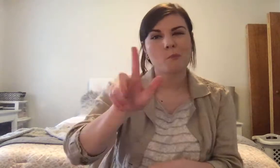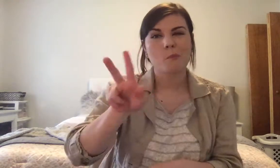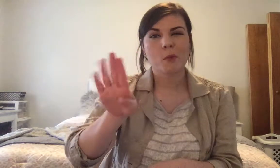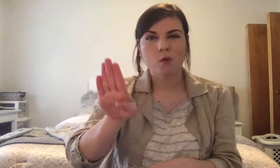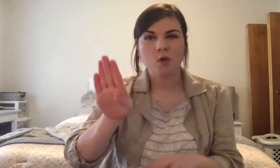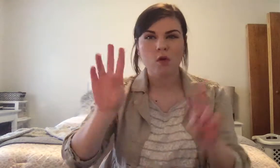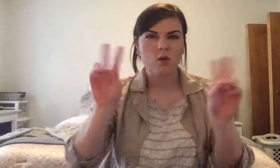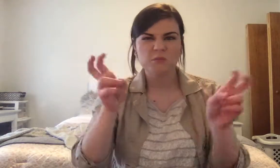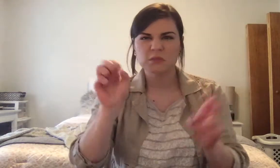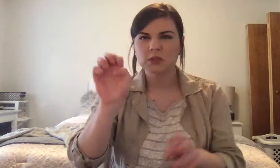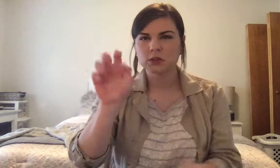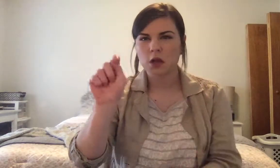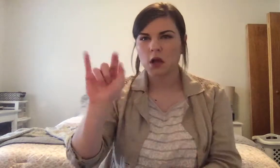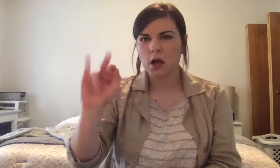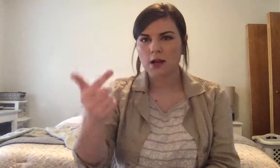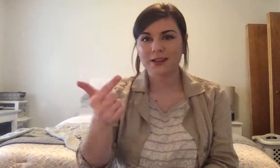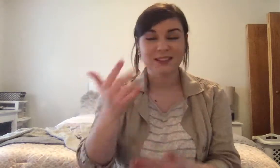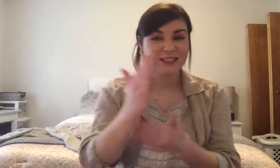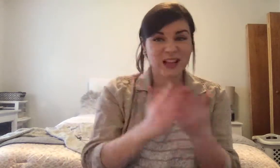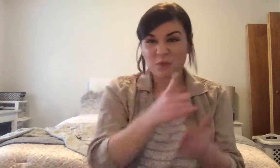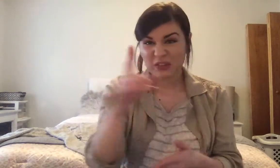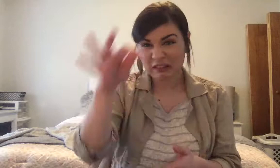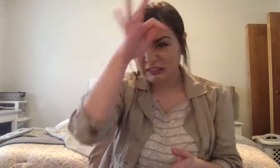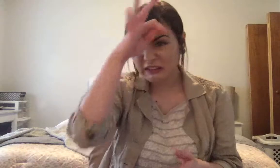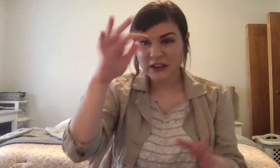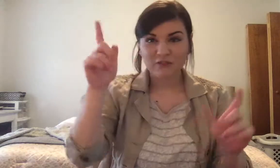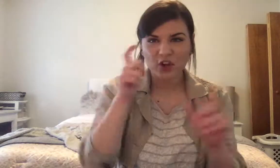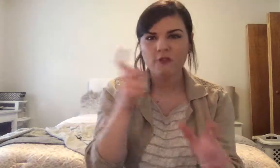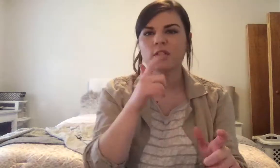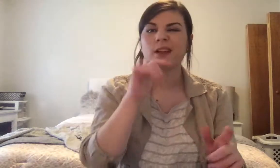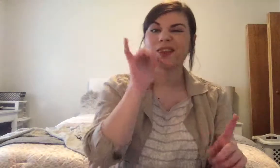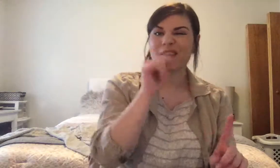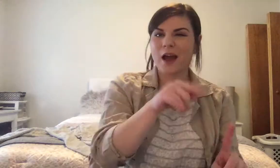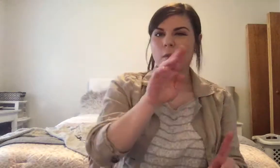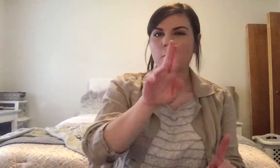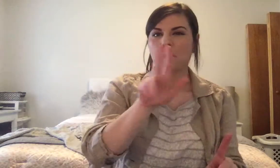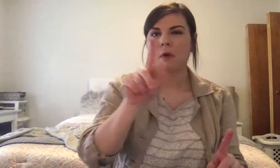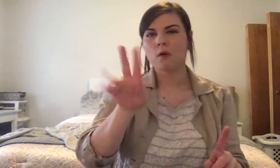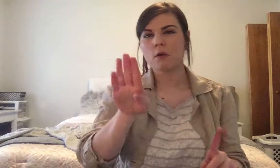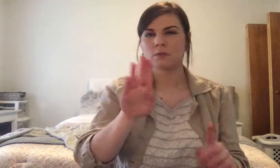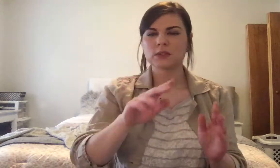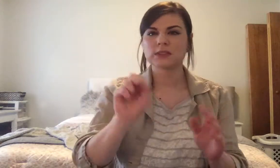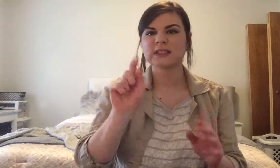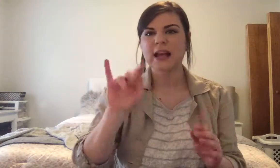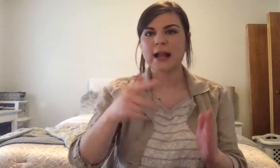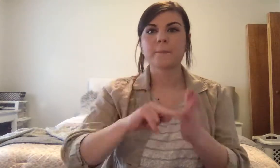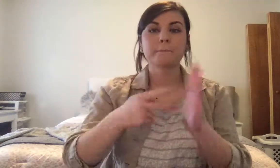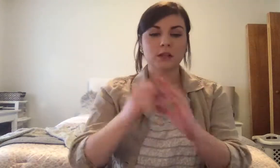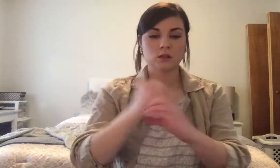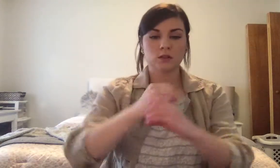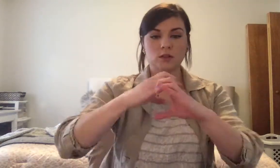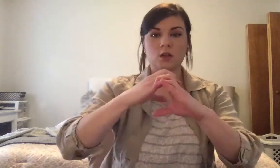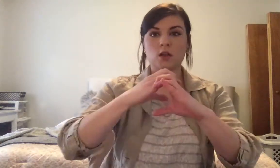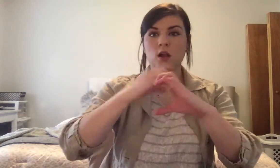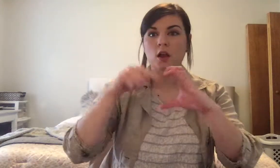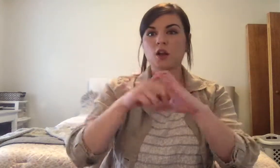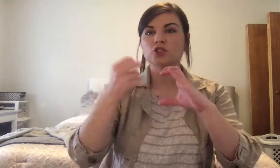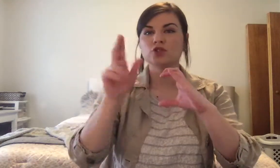know much about photography, the bulb setting on the camera allows the shutter to stay open. And you can think of the shutter as